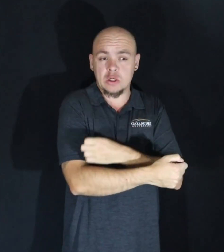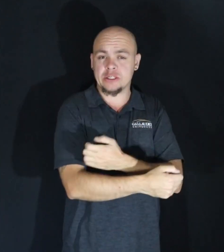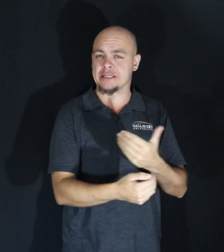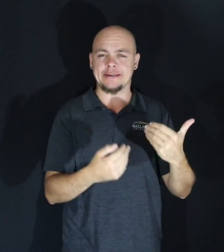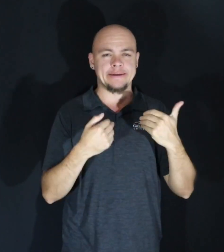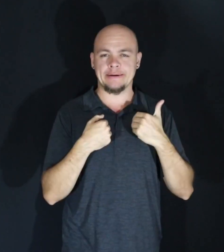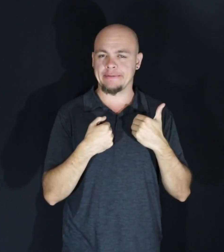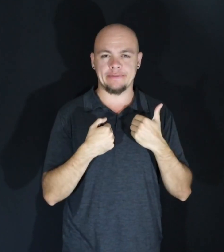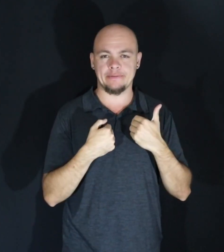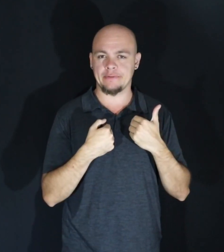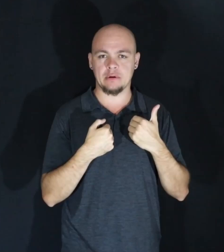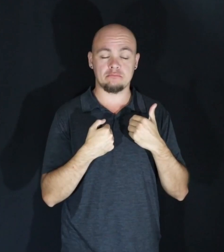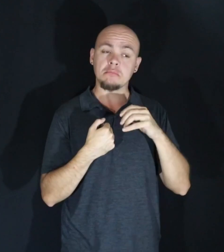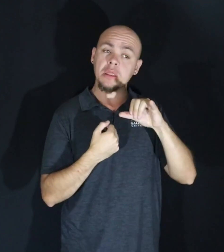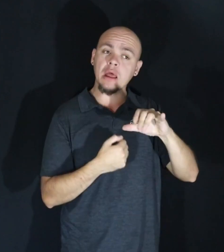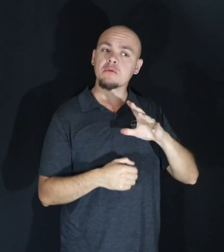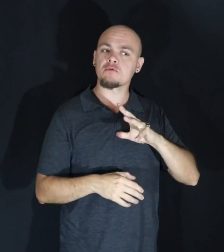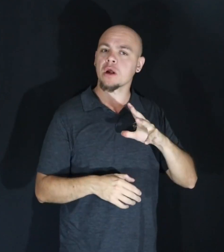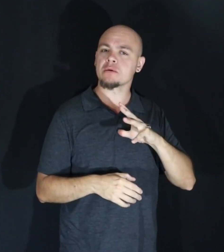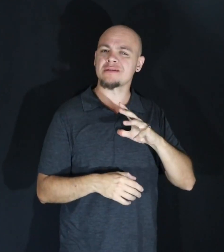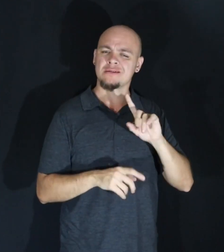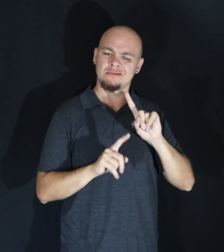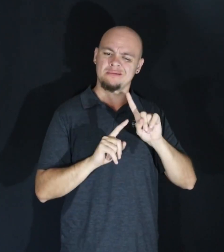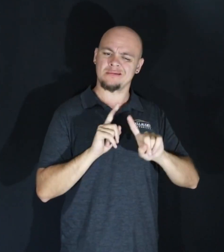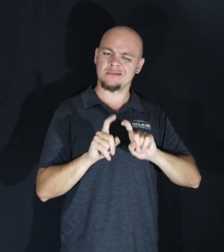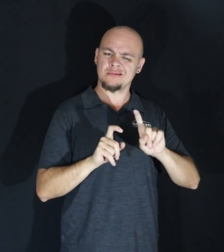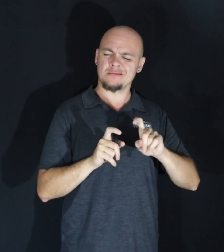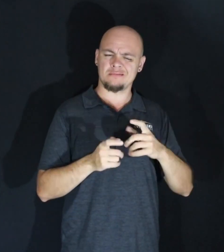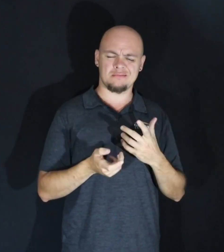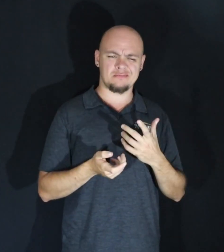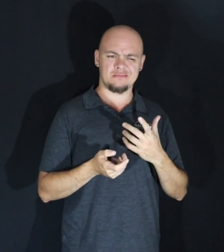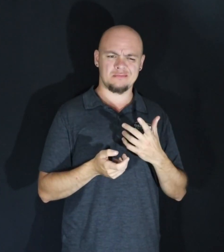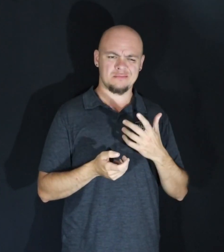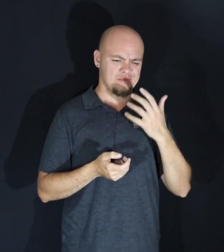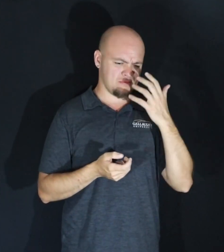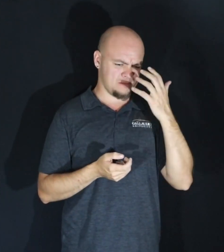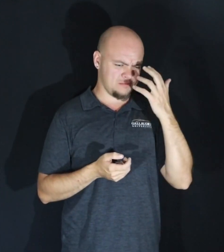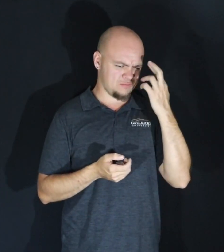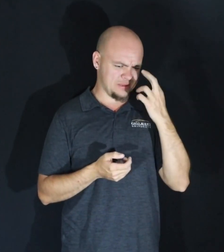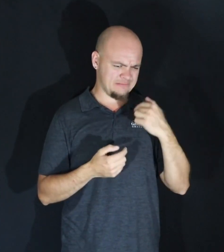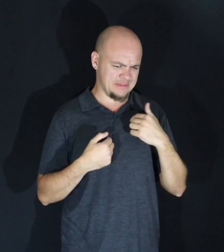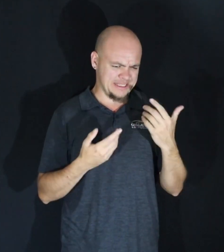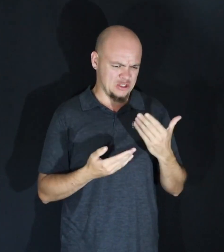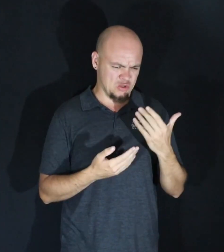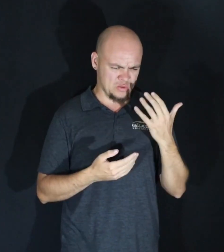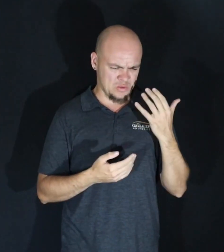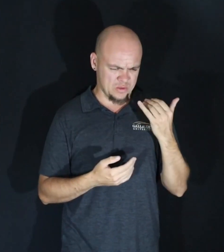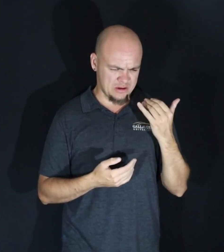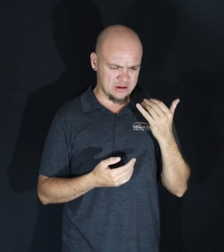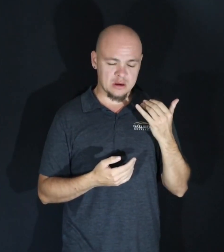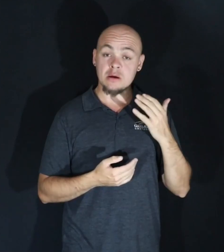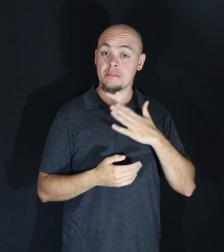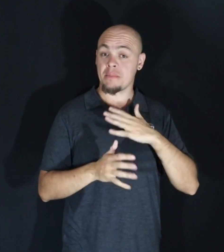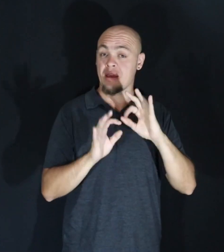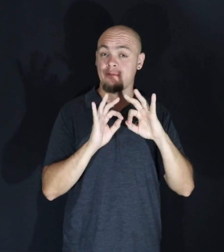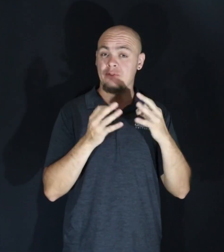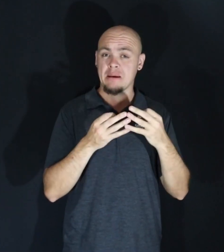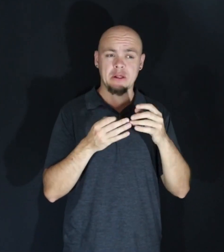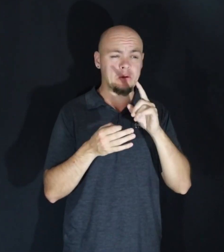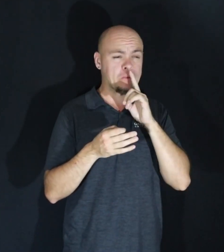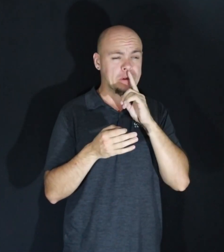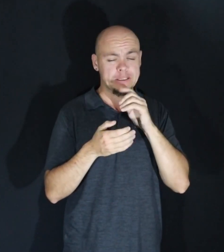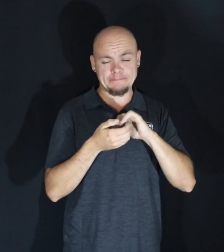was okay with that. So I started asking what questions, like, what got me here? Because I grew up in a family that was very